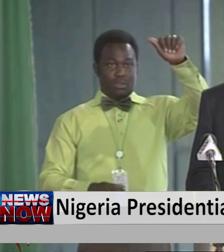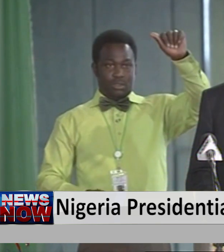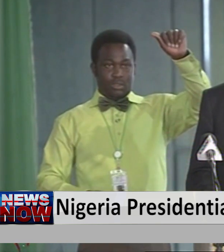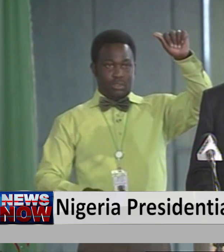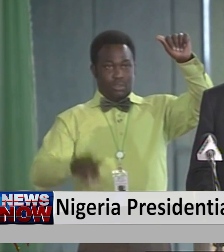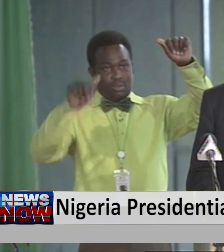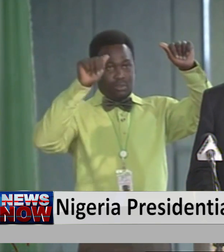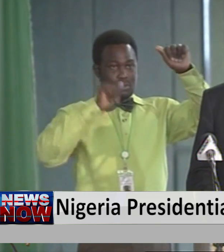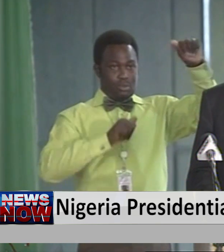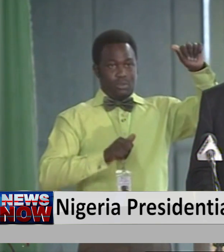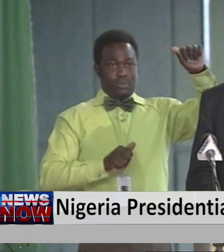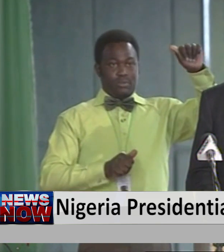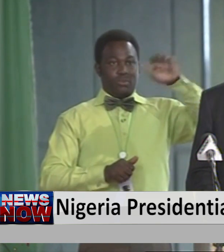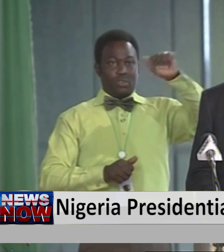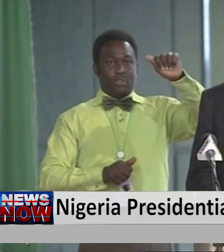AA,